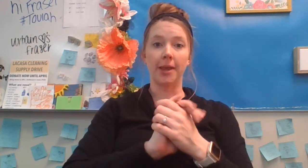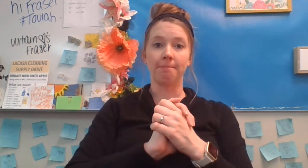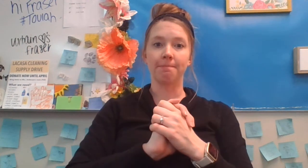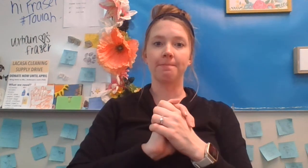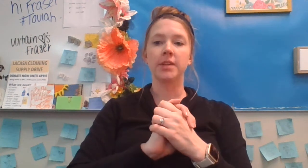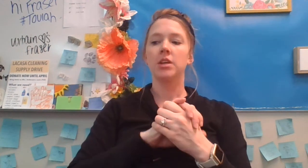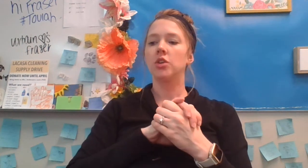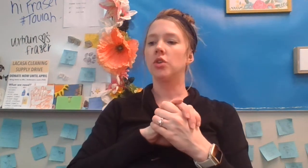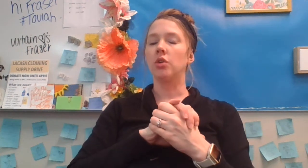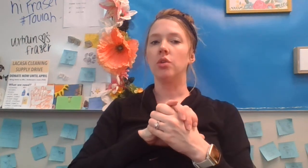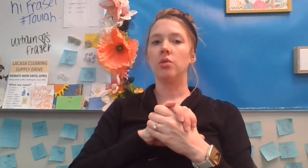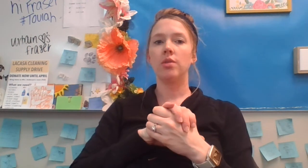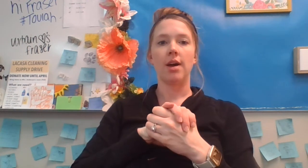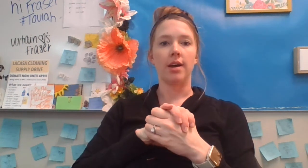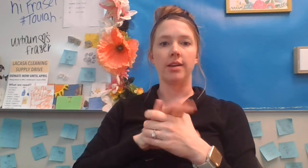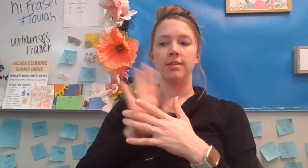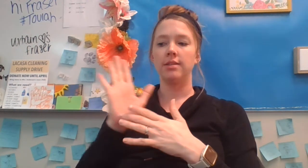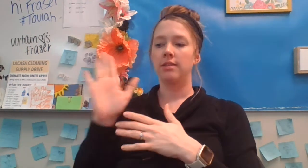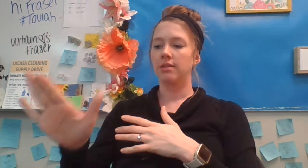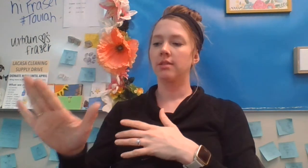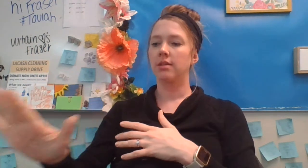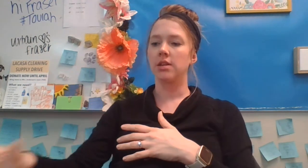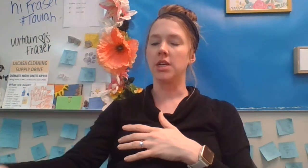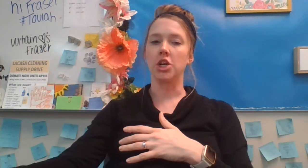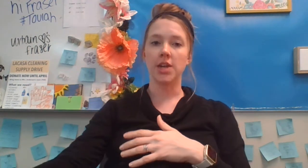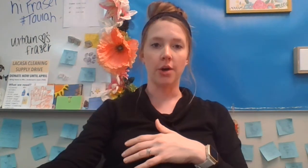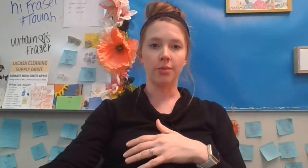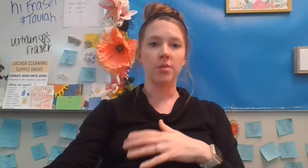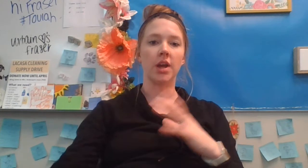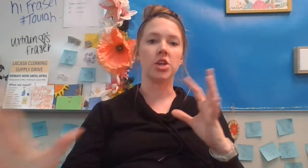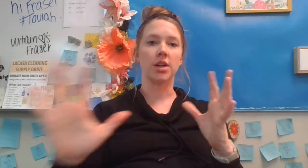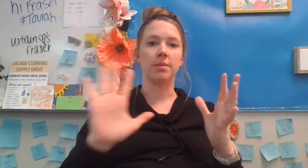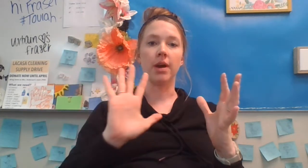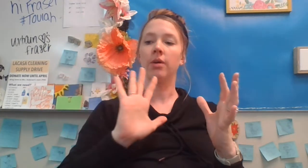Okay, so you guys did your town and talked about